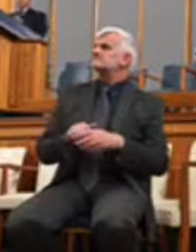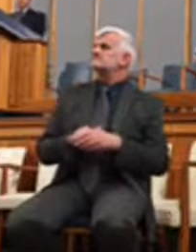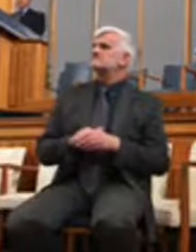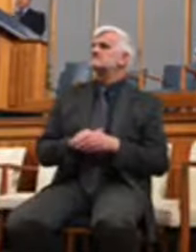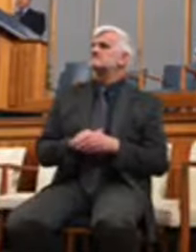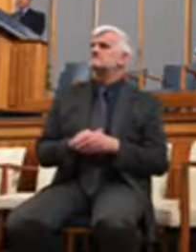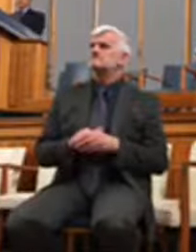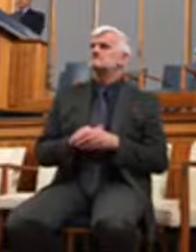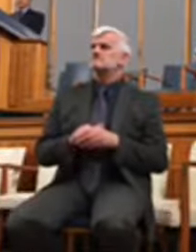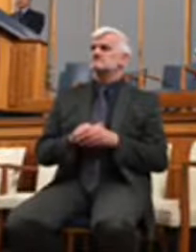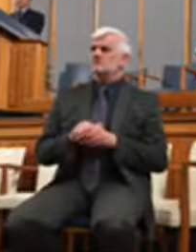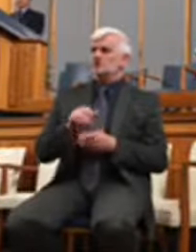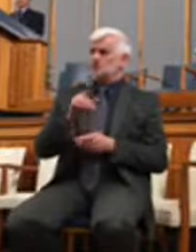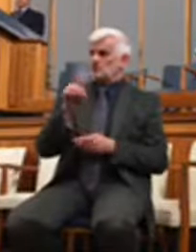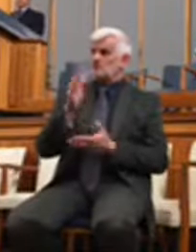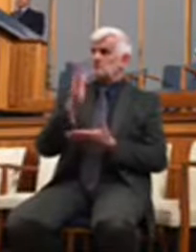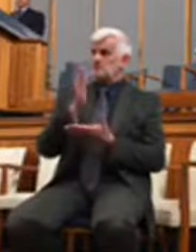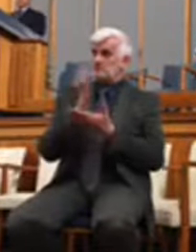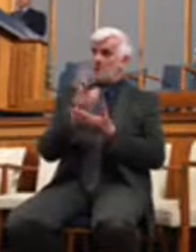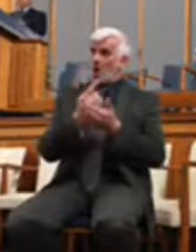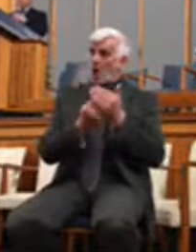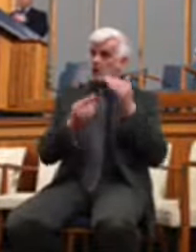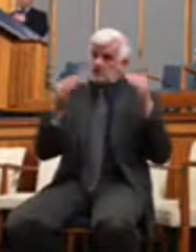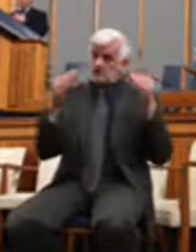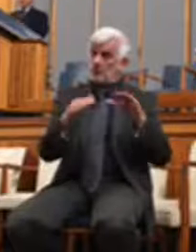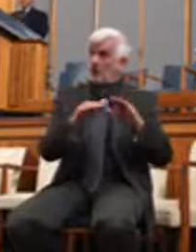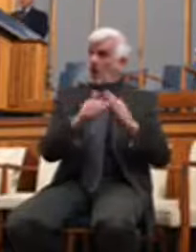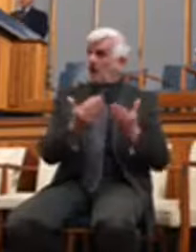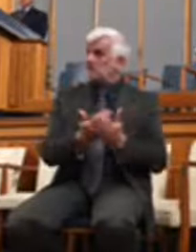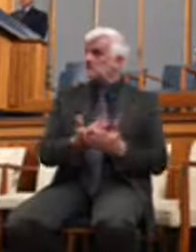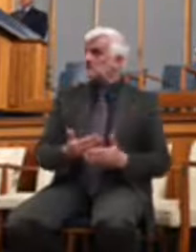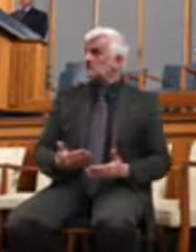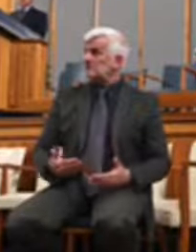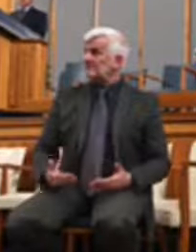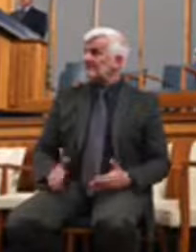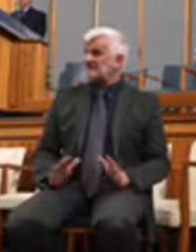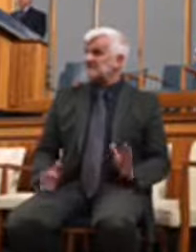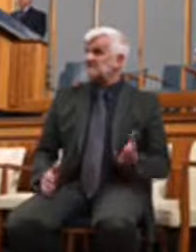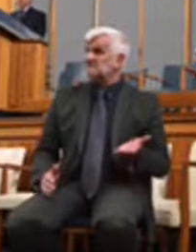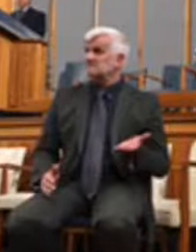just living for the here and now, just for self.